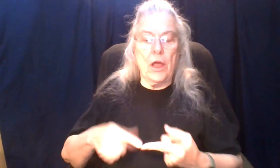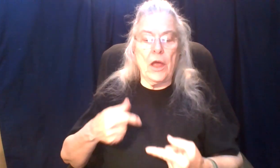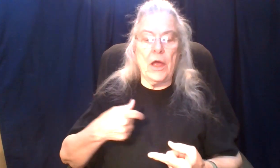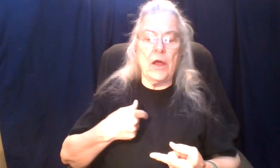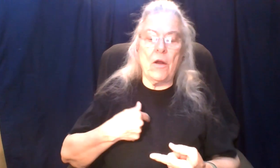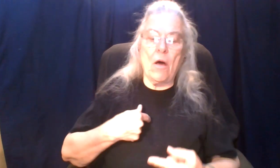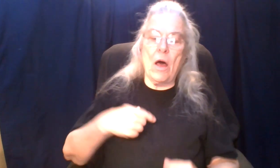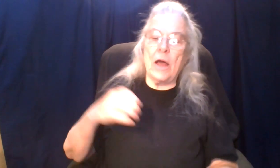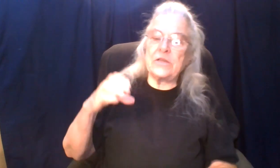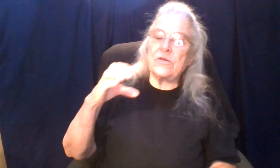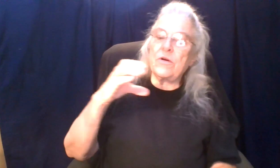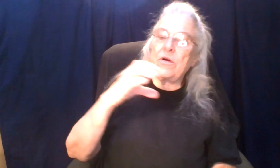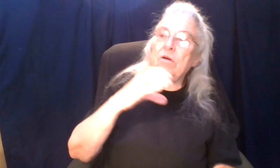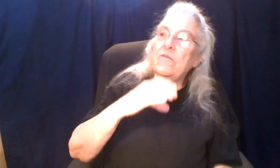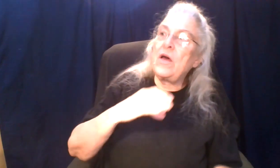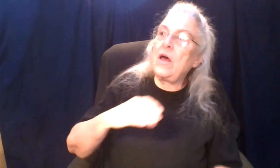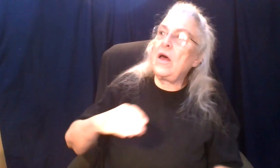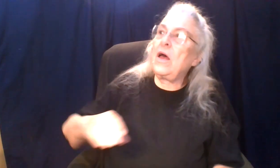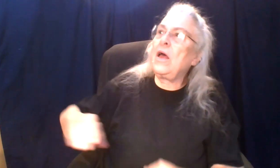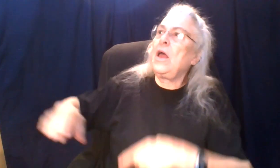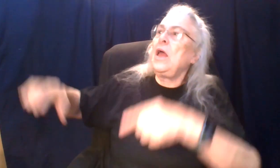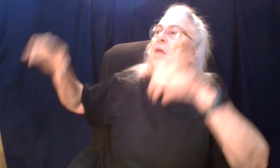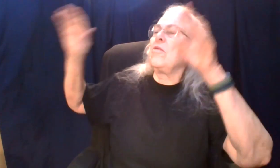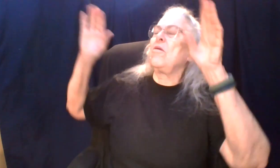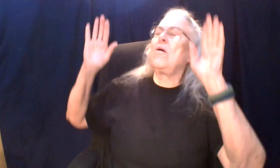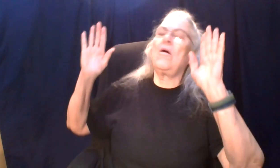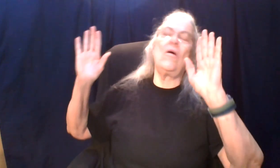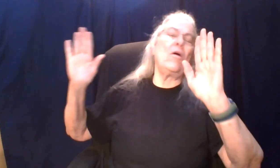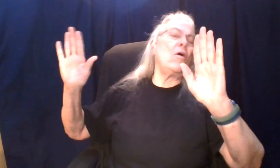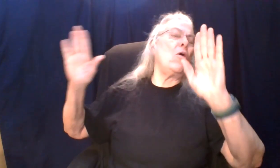When I survey my